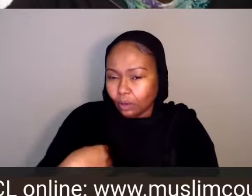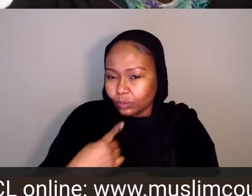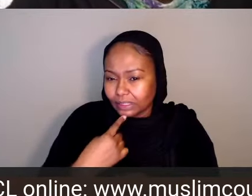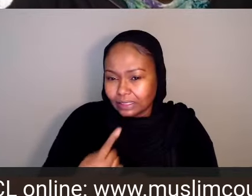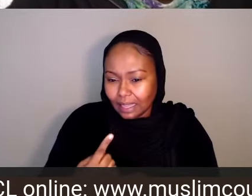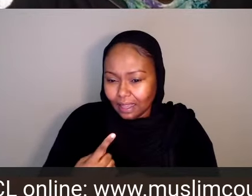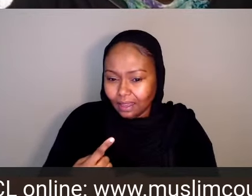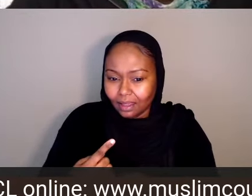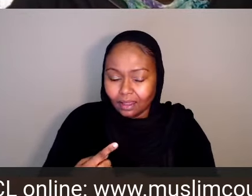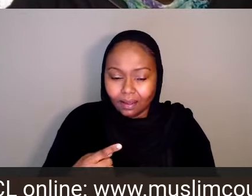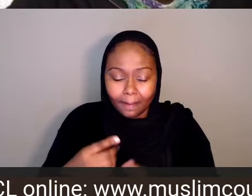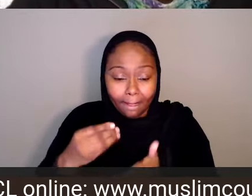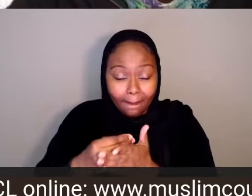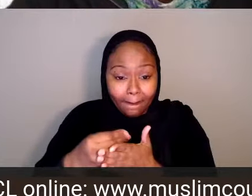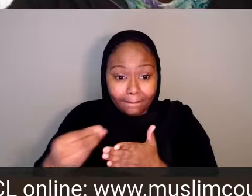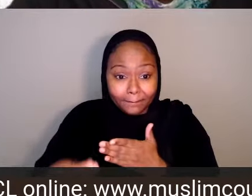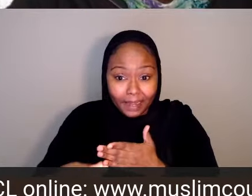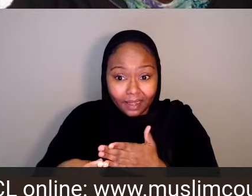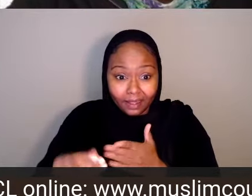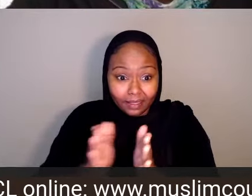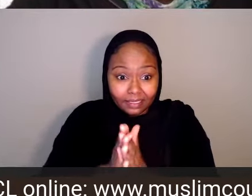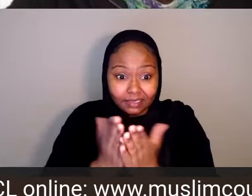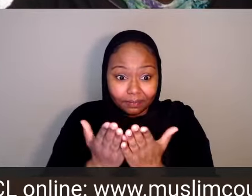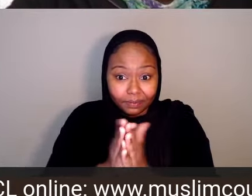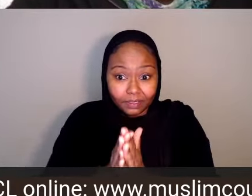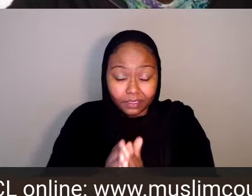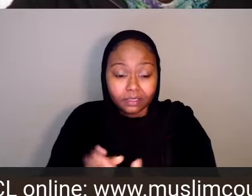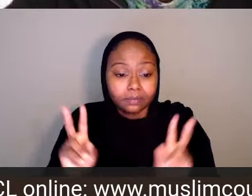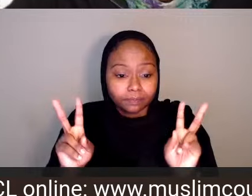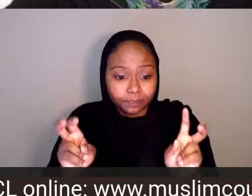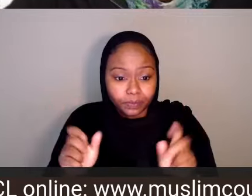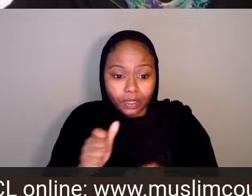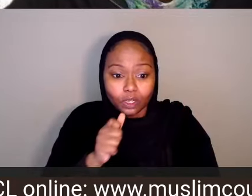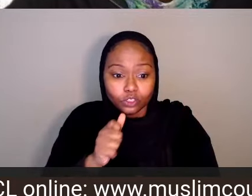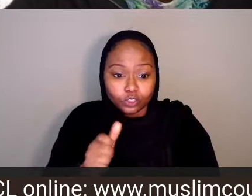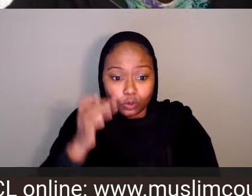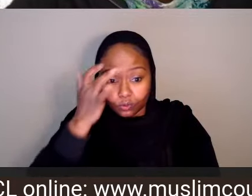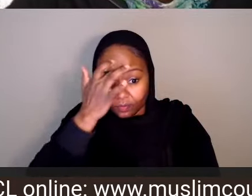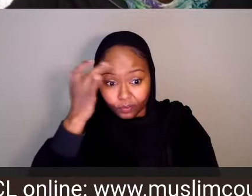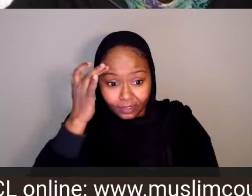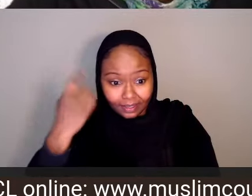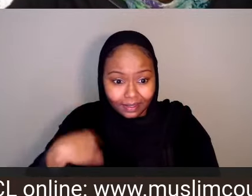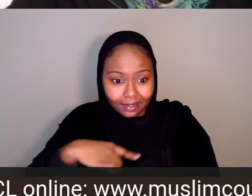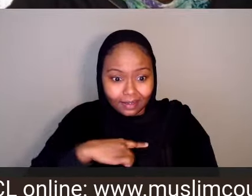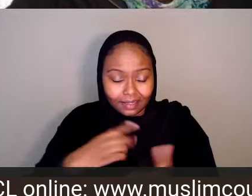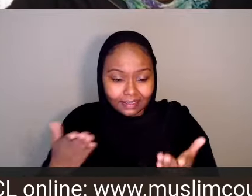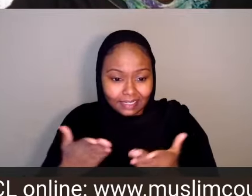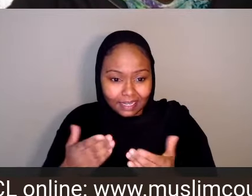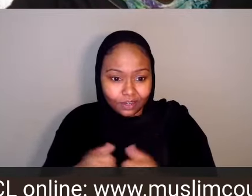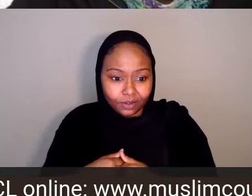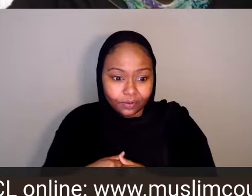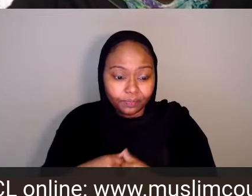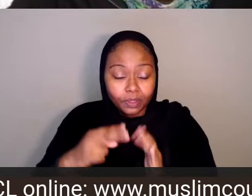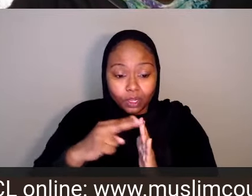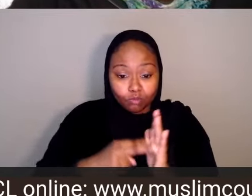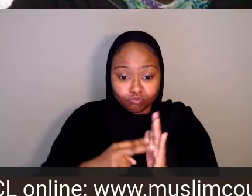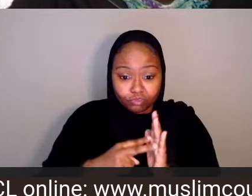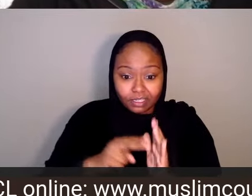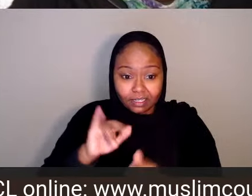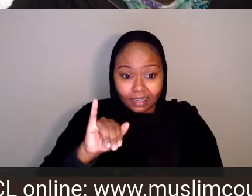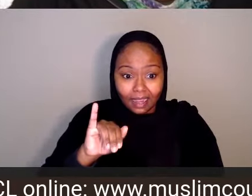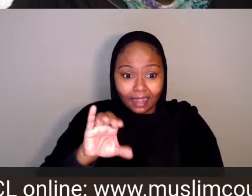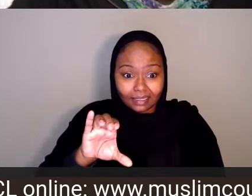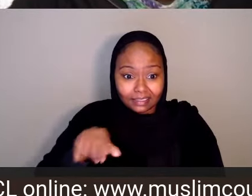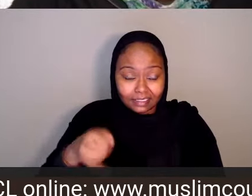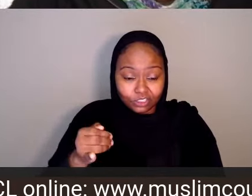book, Don't Forget Us Here, about his time at Guantanamo. Definitely read the ICJ case from South